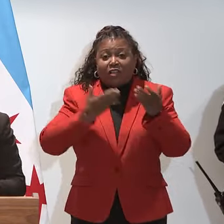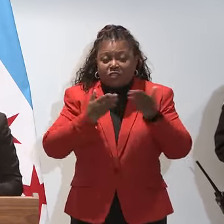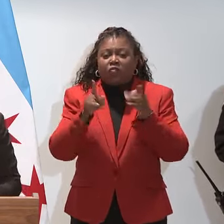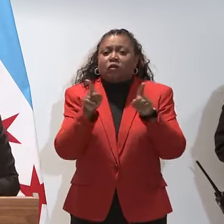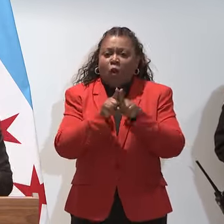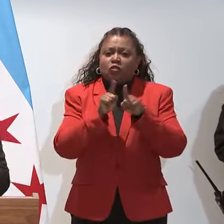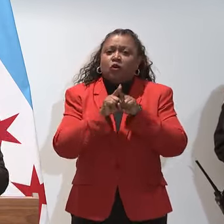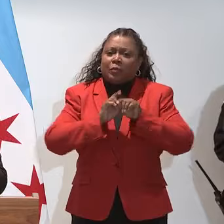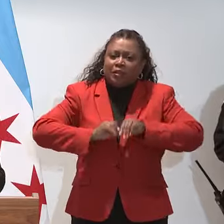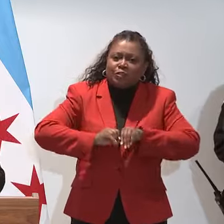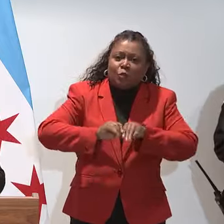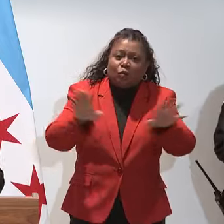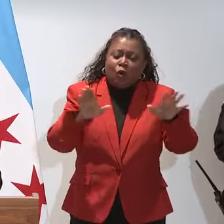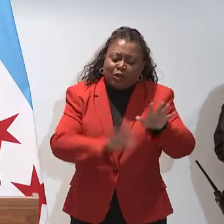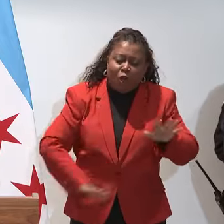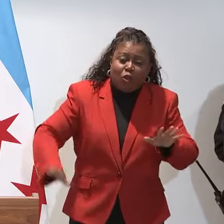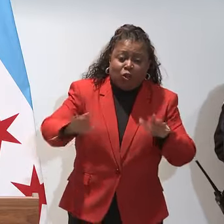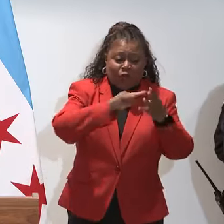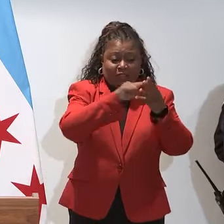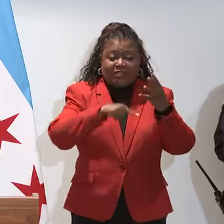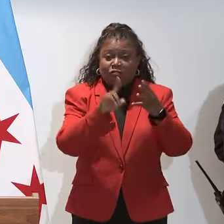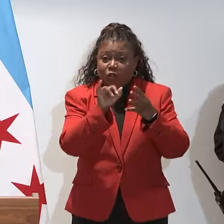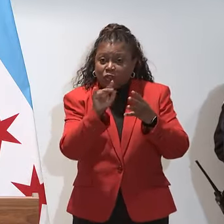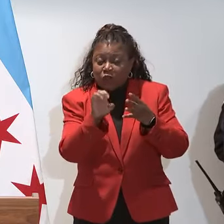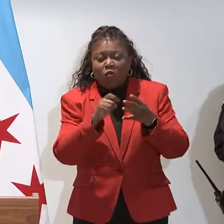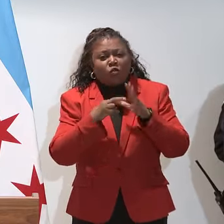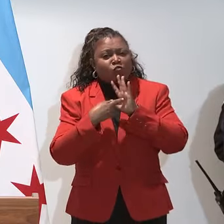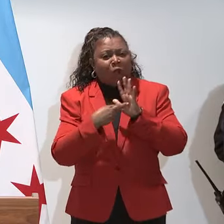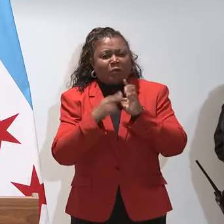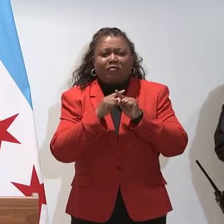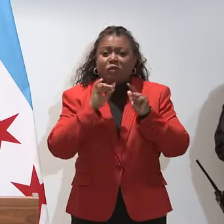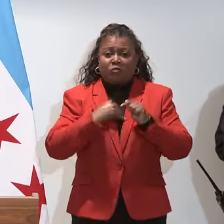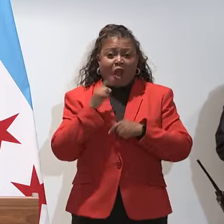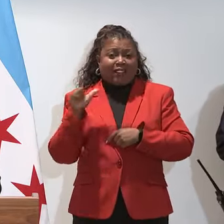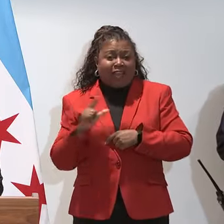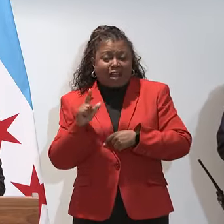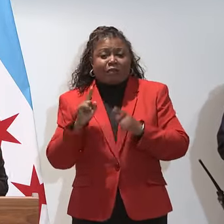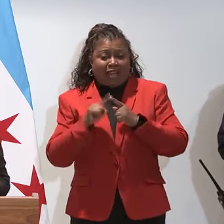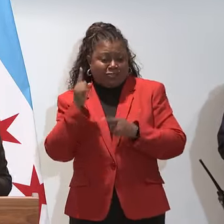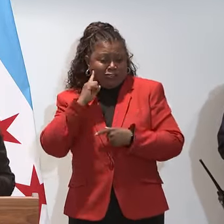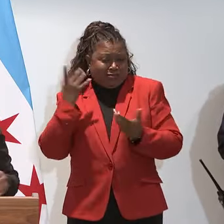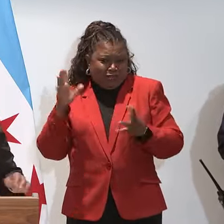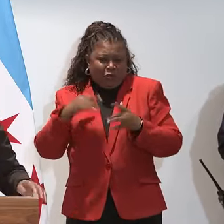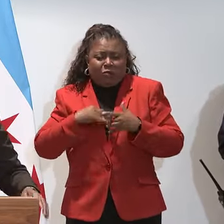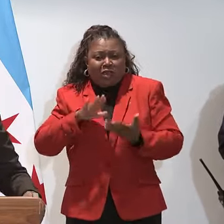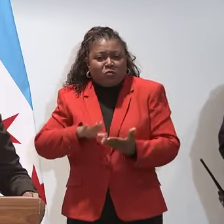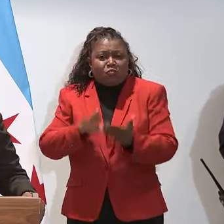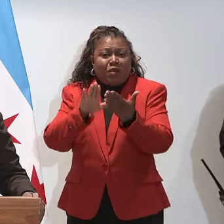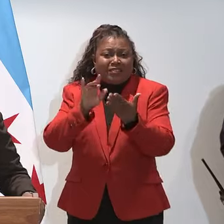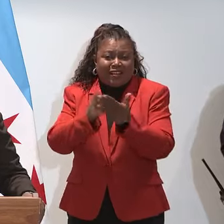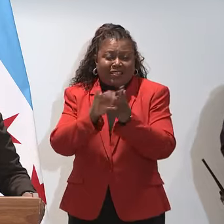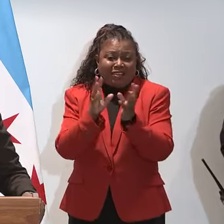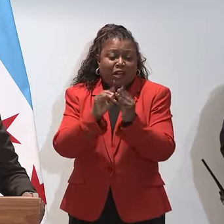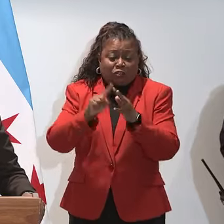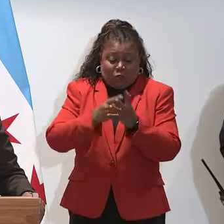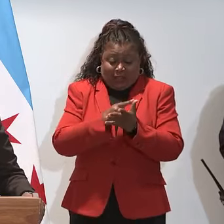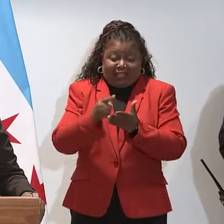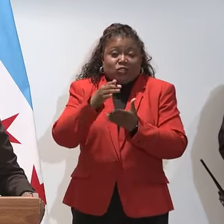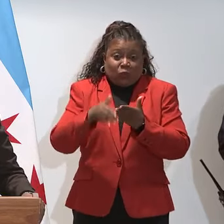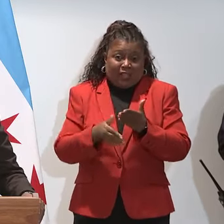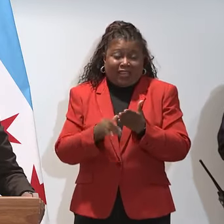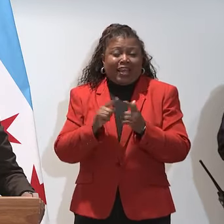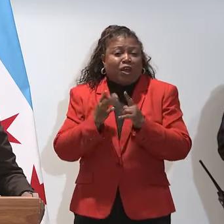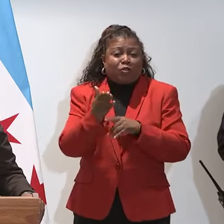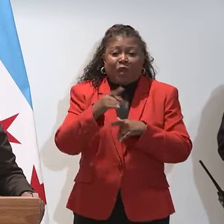also be deployed across these zones. Representatives from our libraries, as you heard, will be present at events starting this weekend